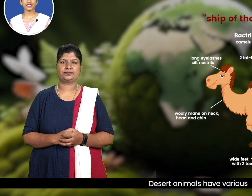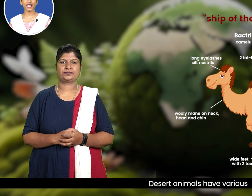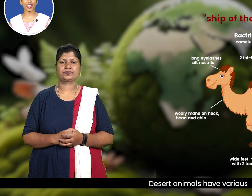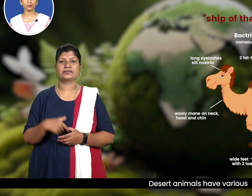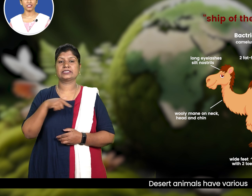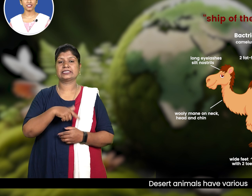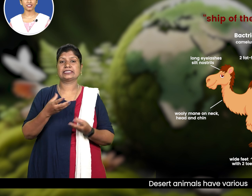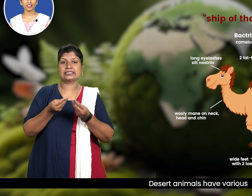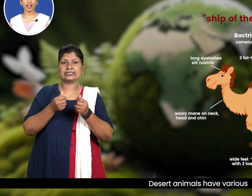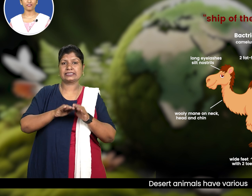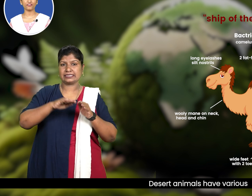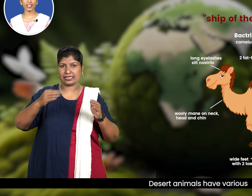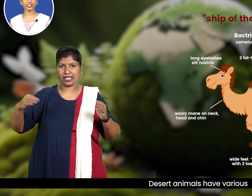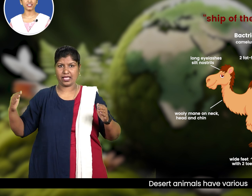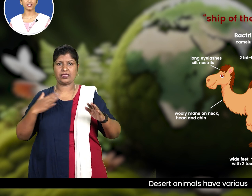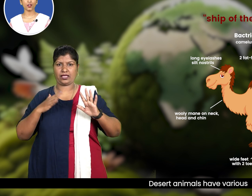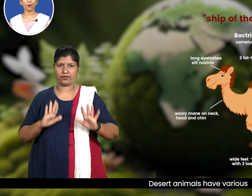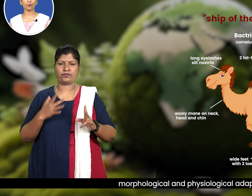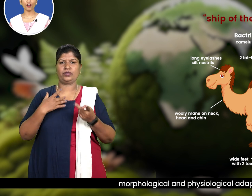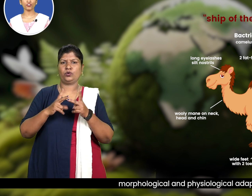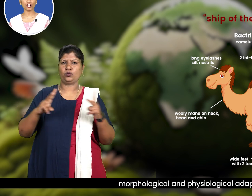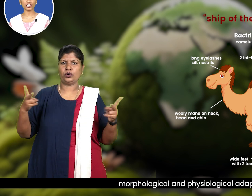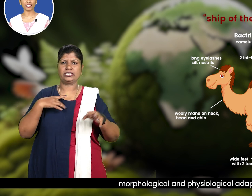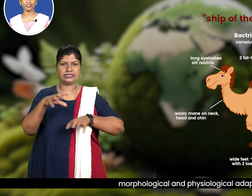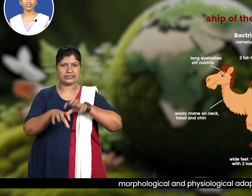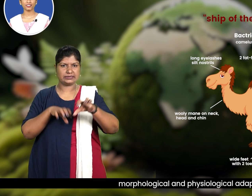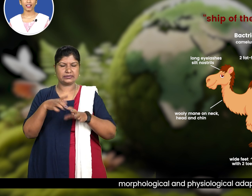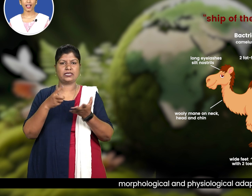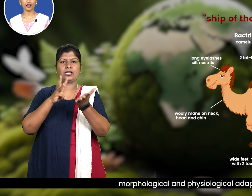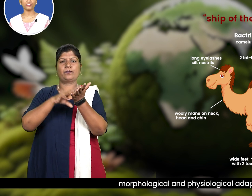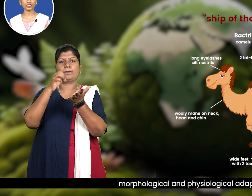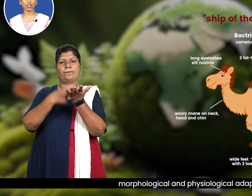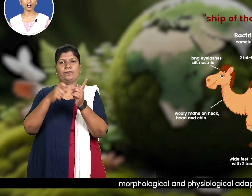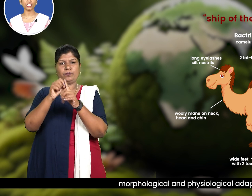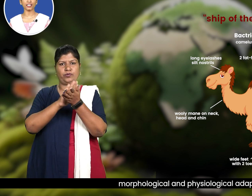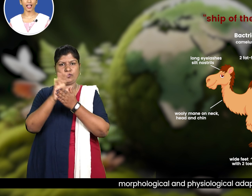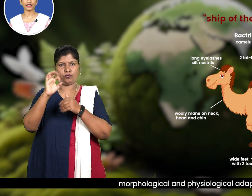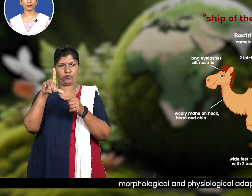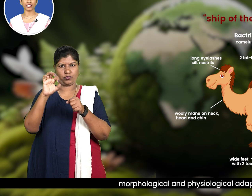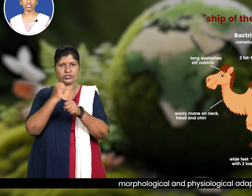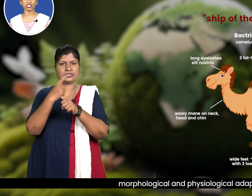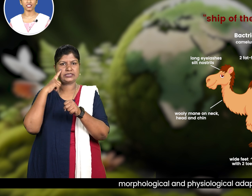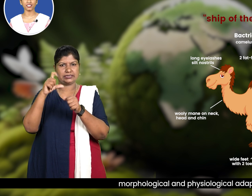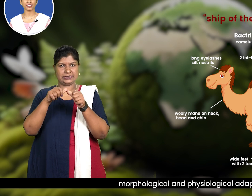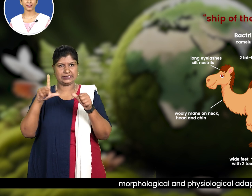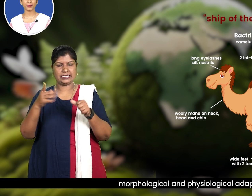Desert animals have various morphological and physiological adaptations